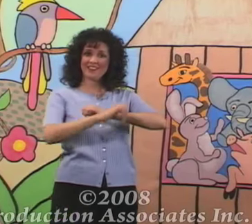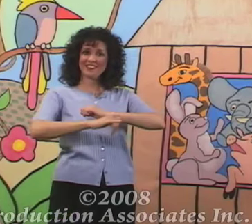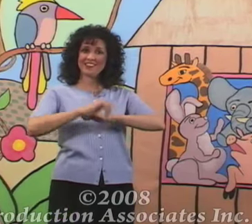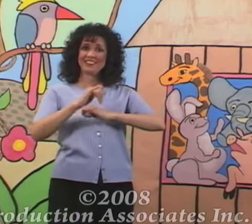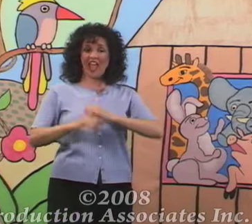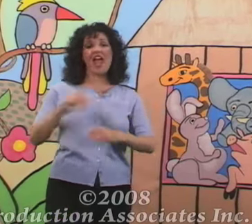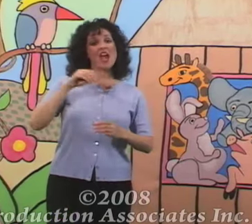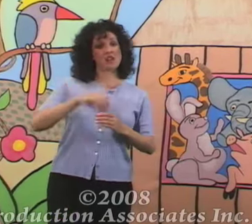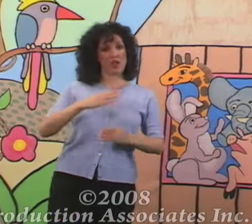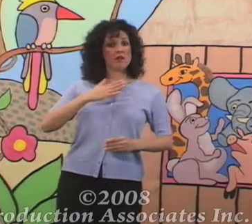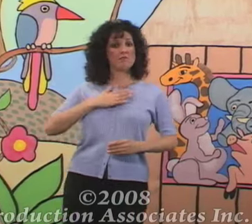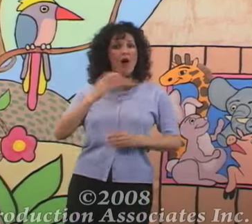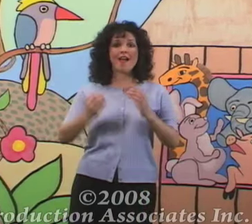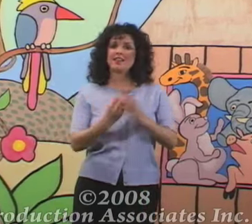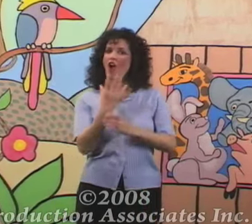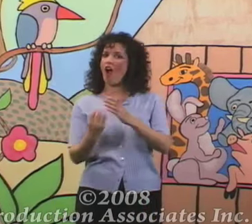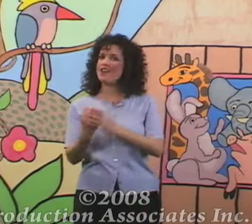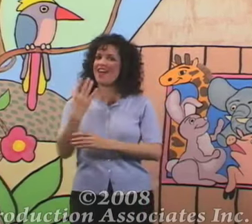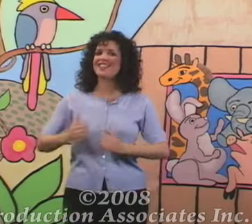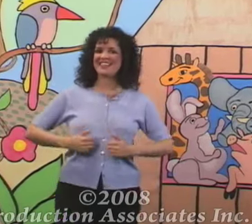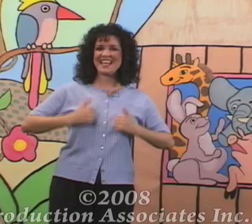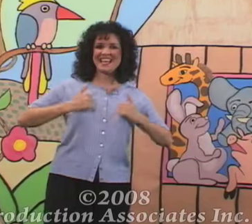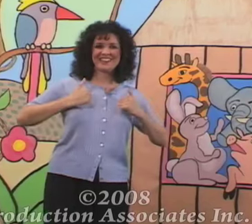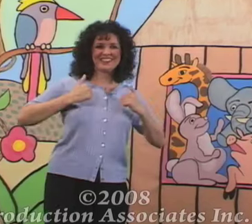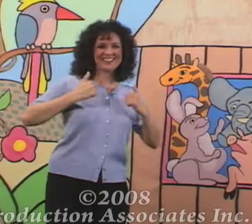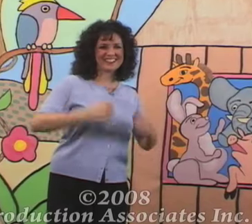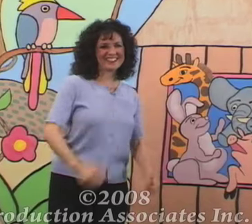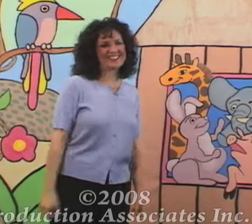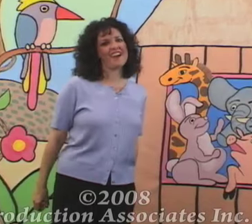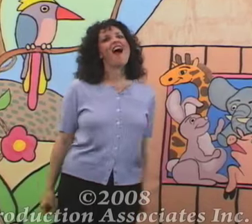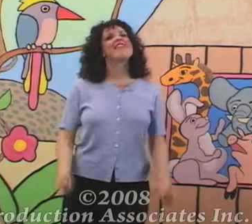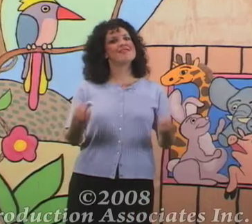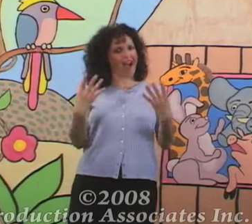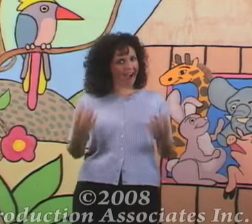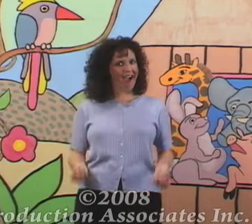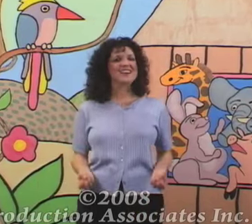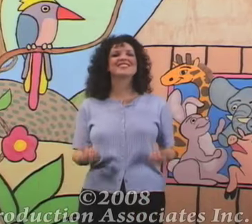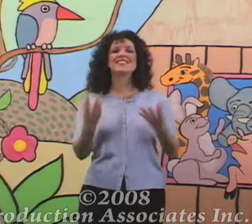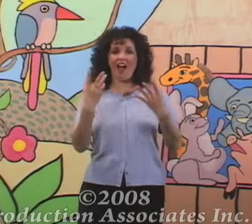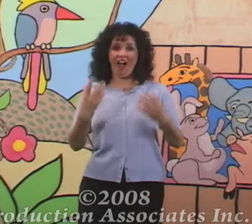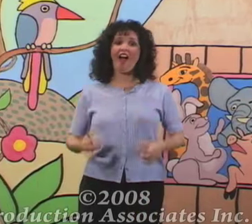and in my garden live. Lots of